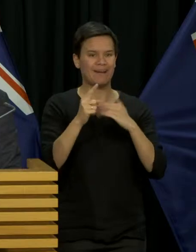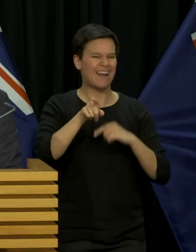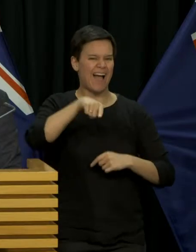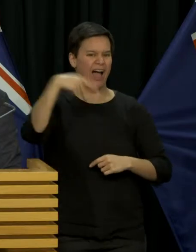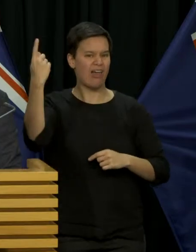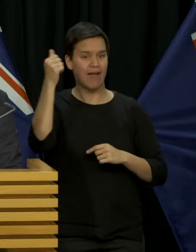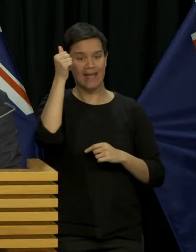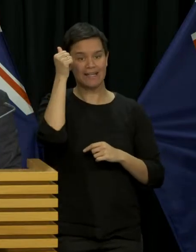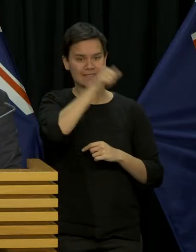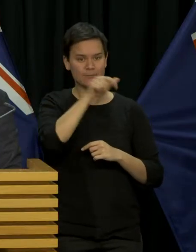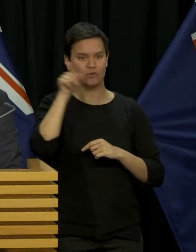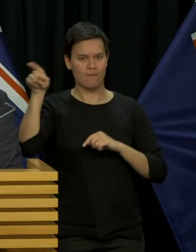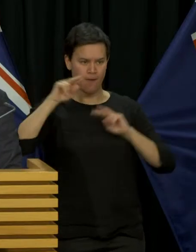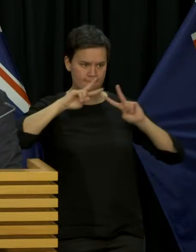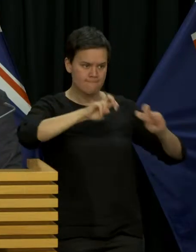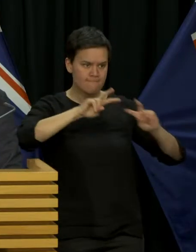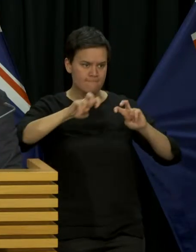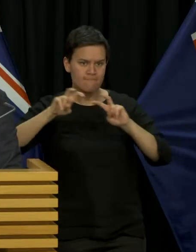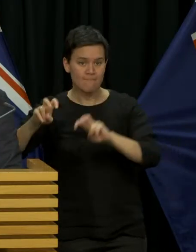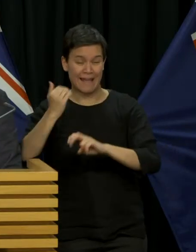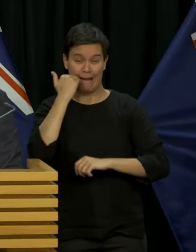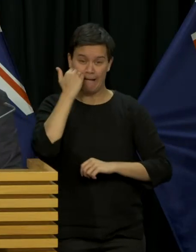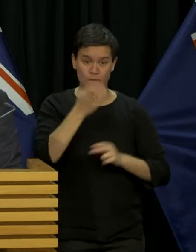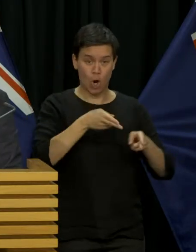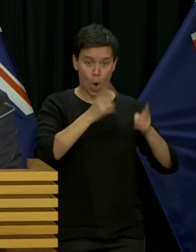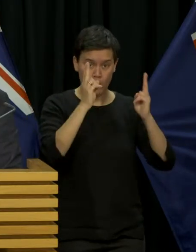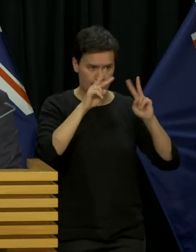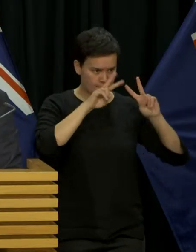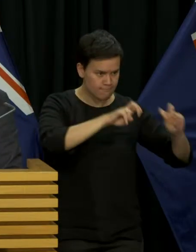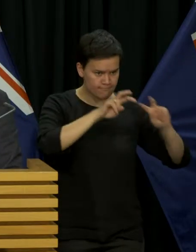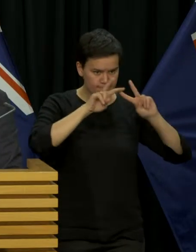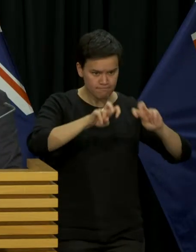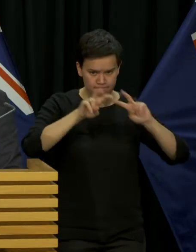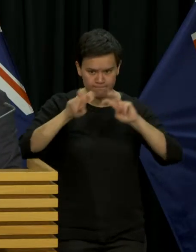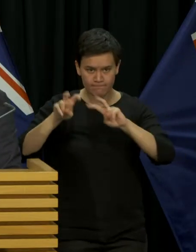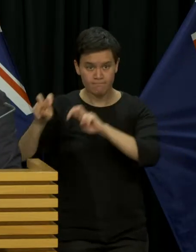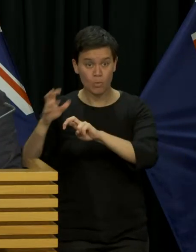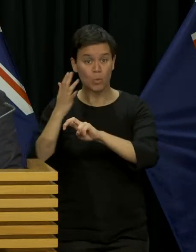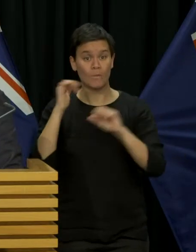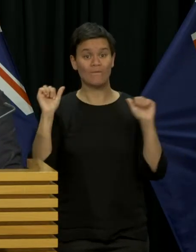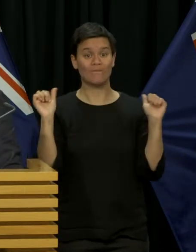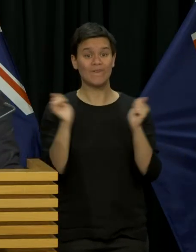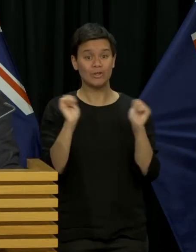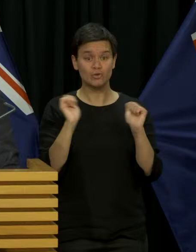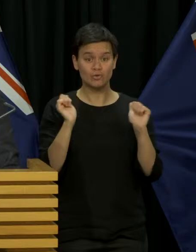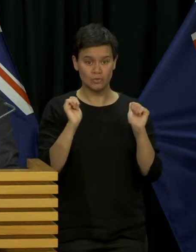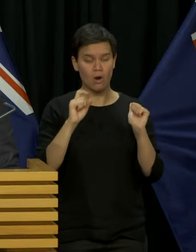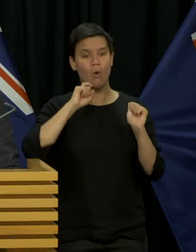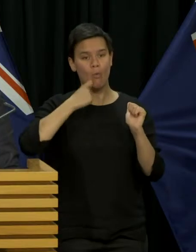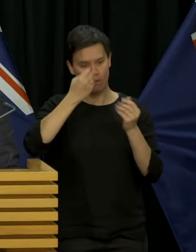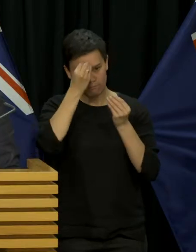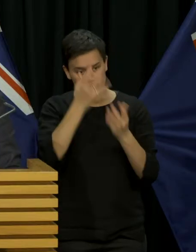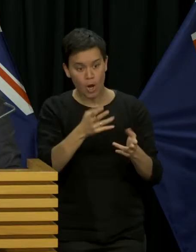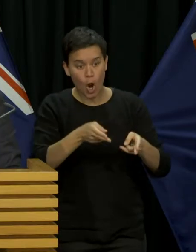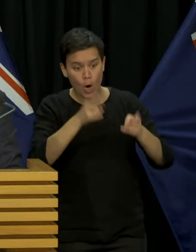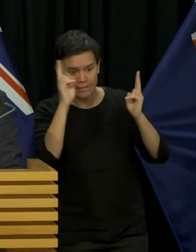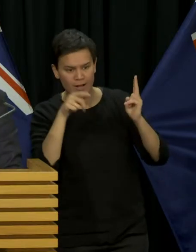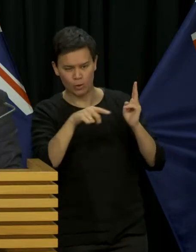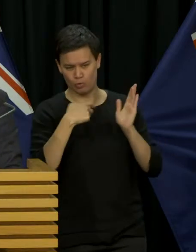field. Each facility will be reviewed, and the findings of those reviews shared with those facilities and with the